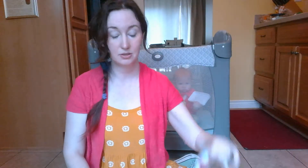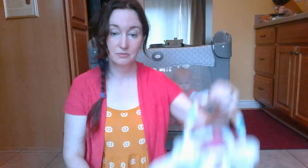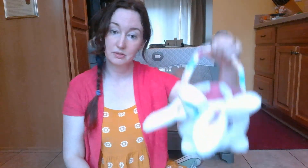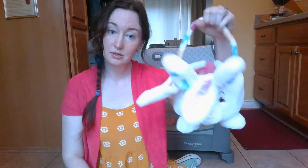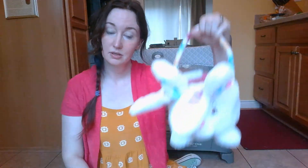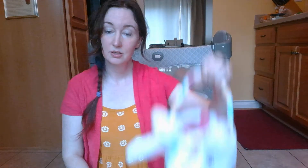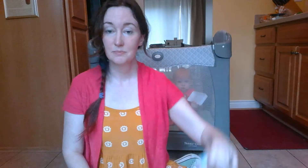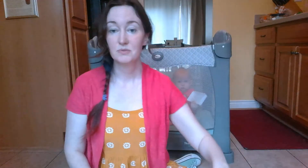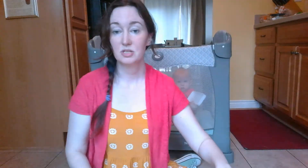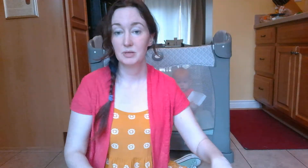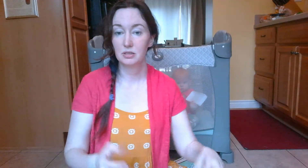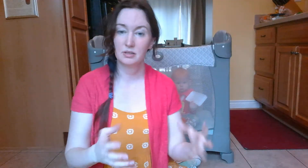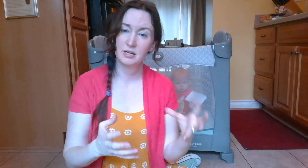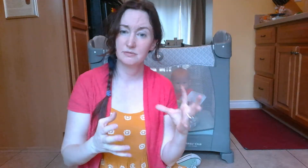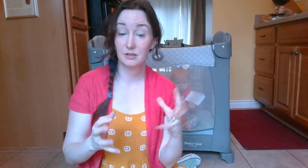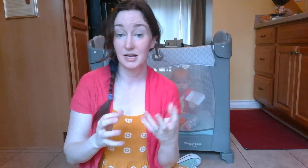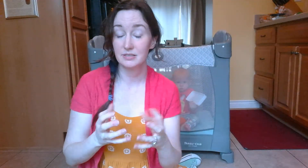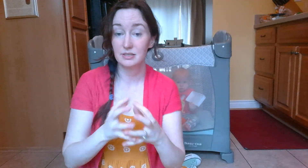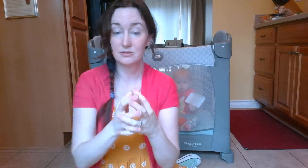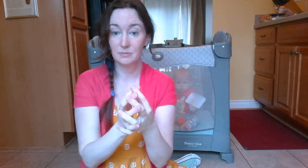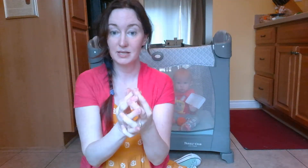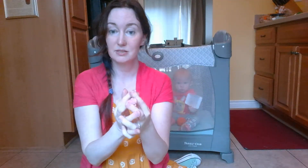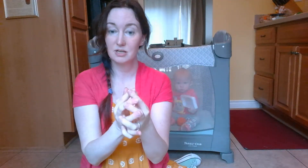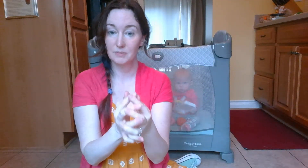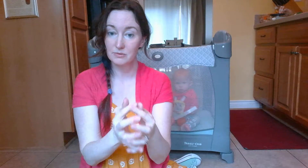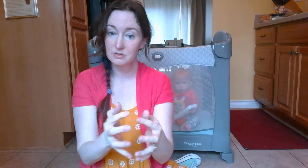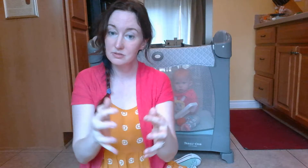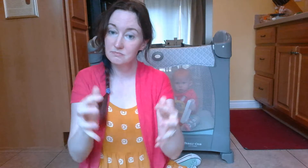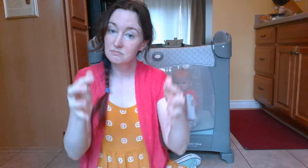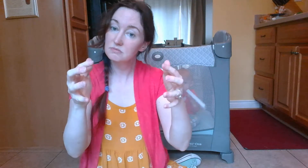cute, chubby little kind of classic Easter basket shape. I would just